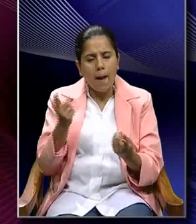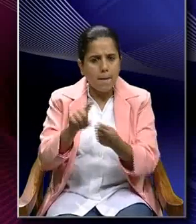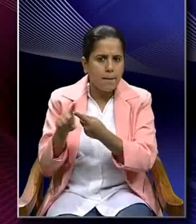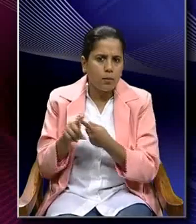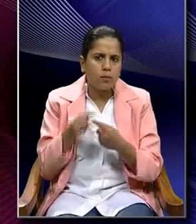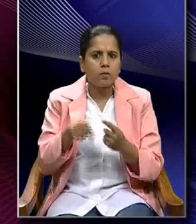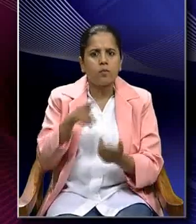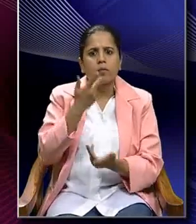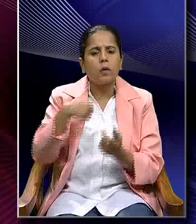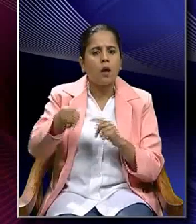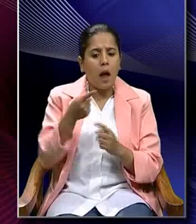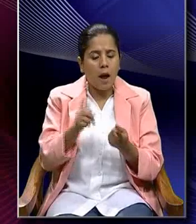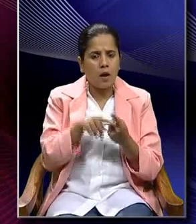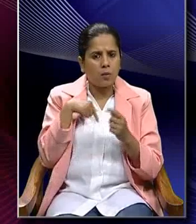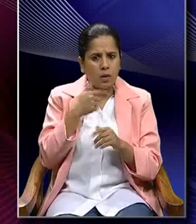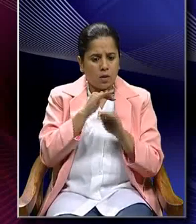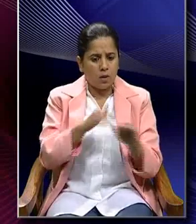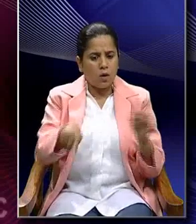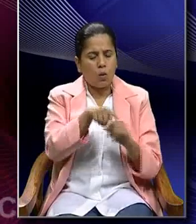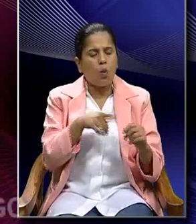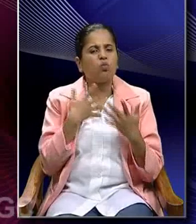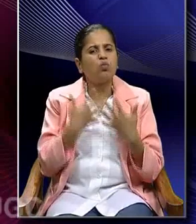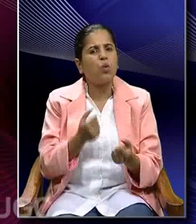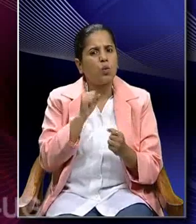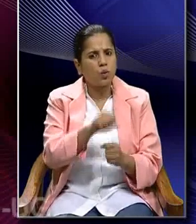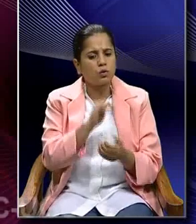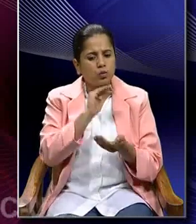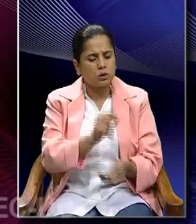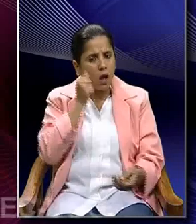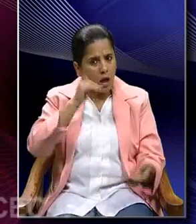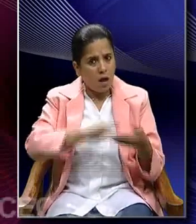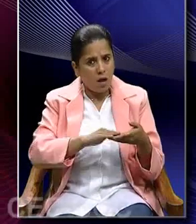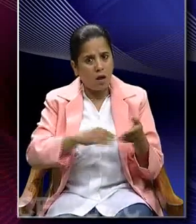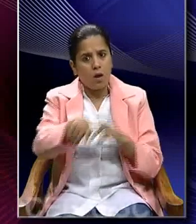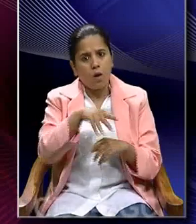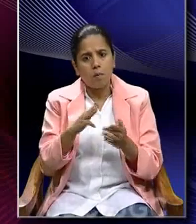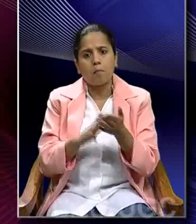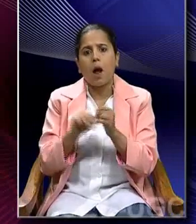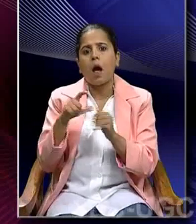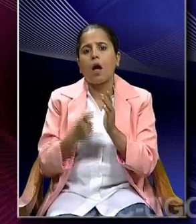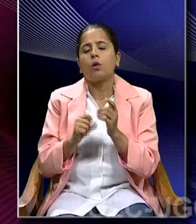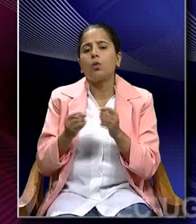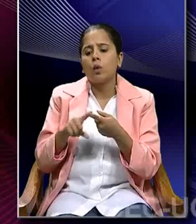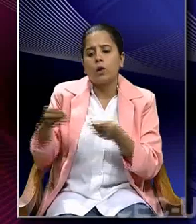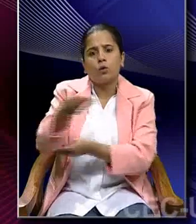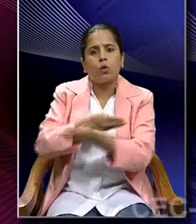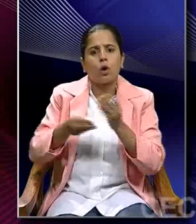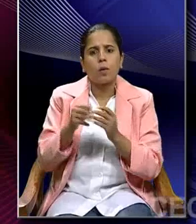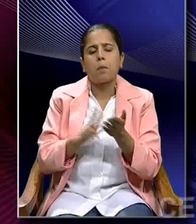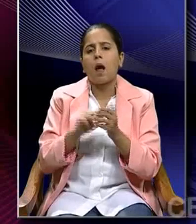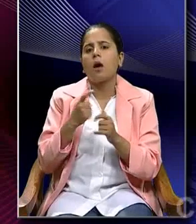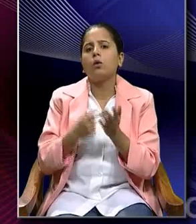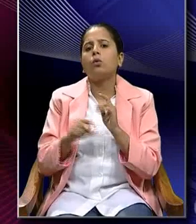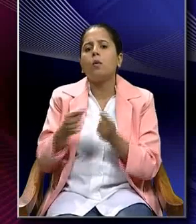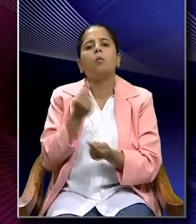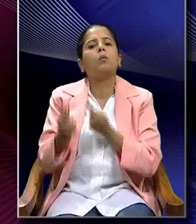between the plight of child widows and macroeconomics or macro politics. One small